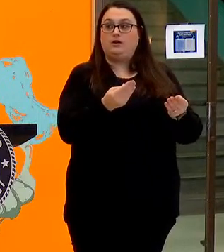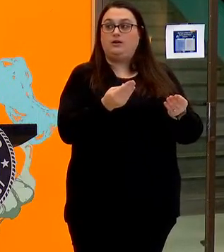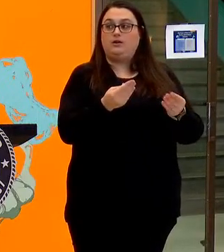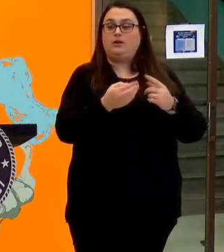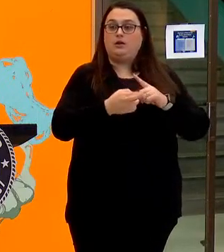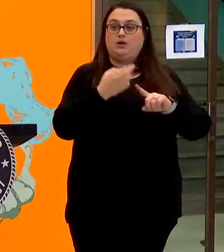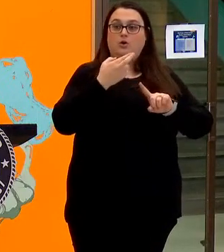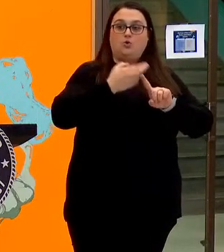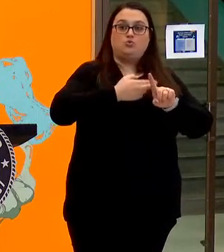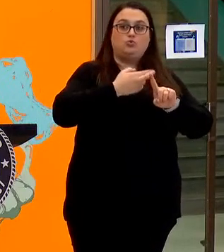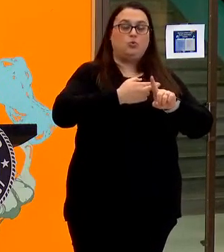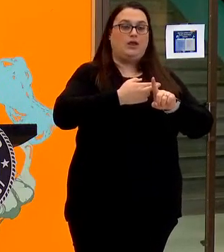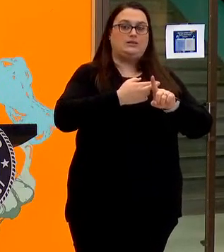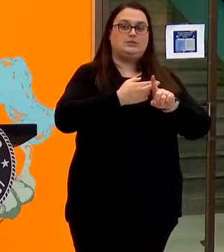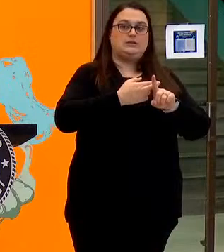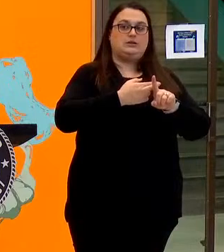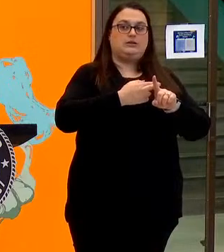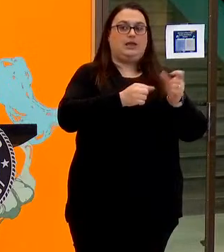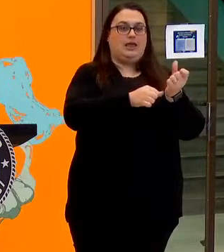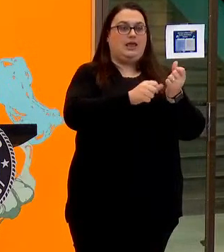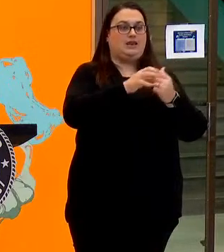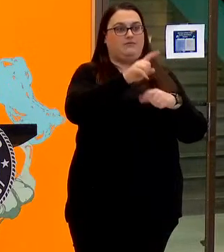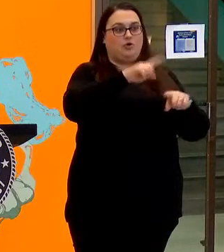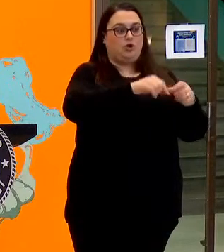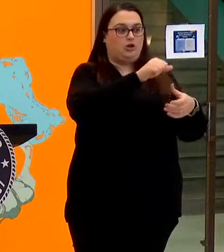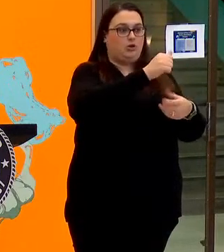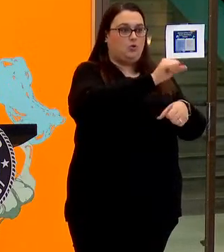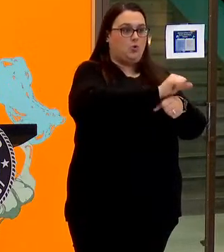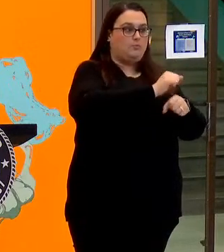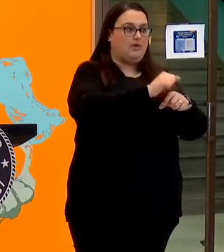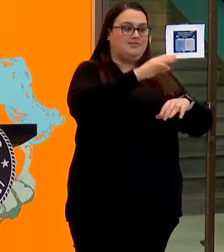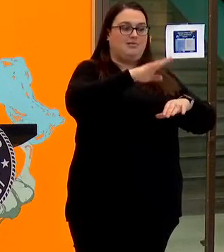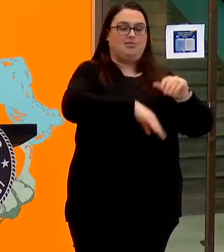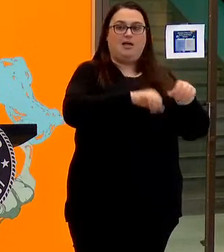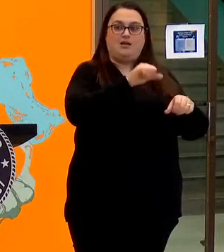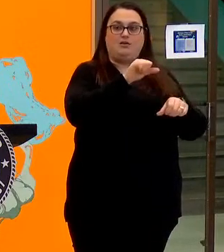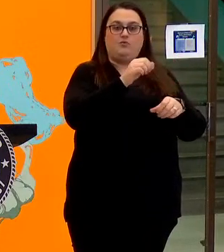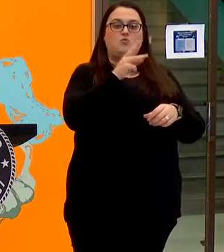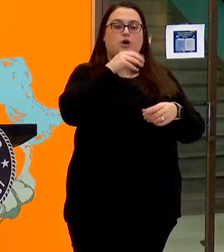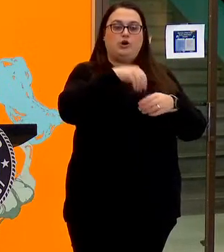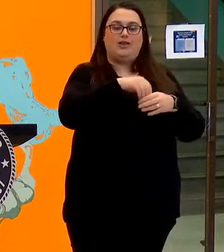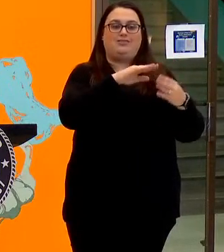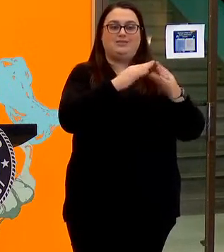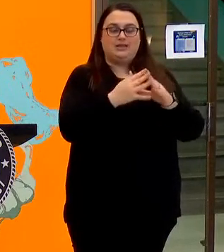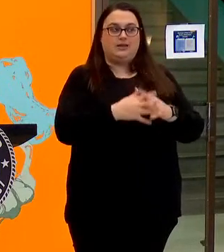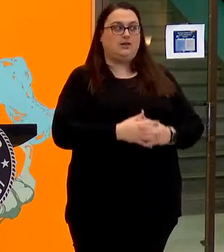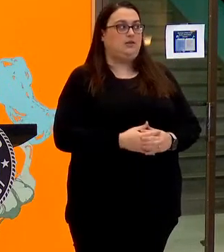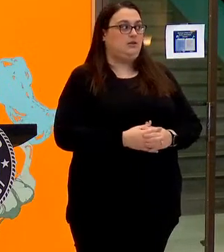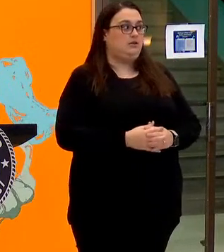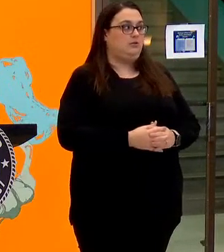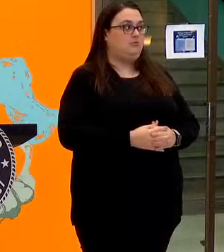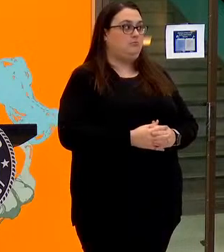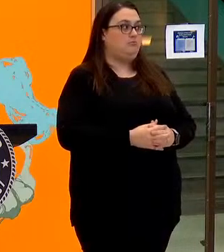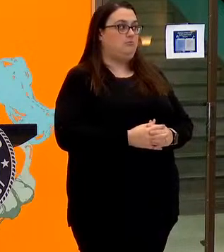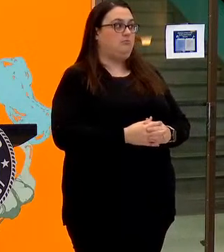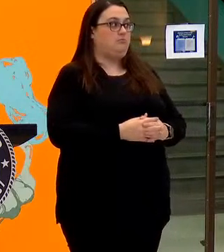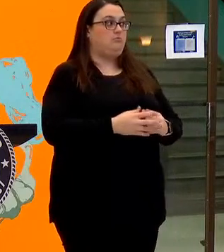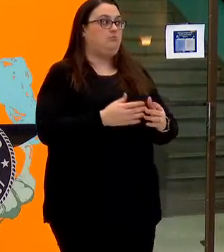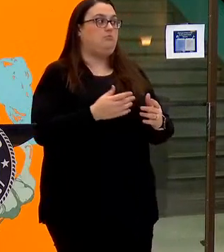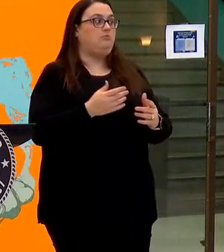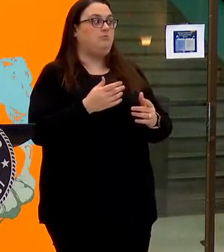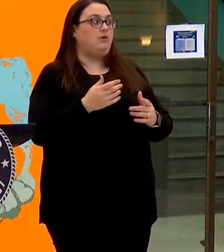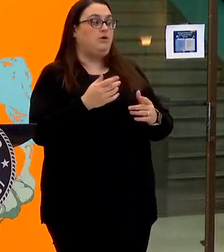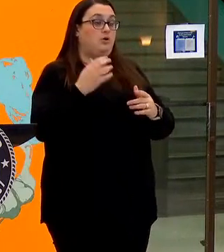rent relief aid to those who couldn't work because of the lack of water in the city? The question is, does the city have any plans to provide rent